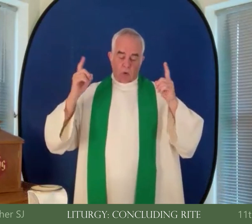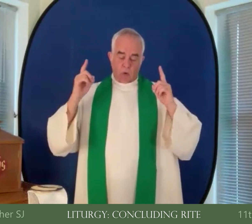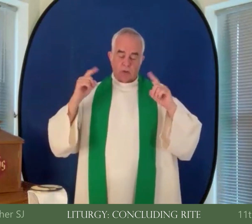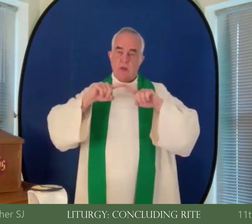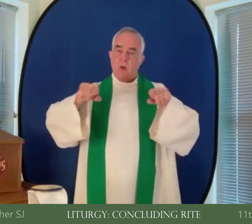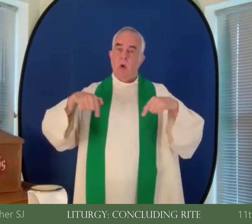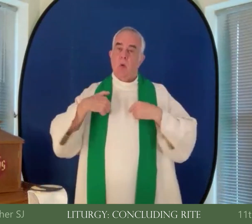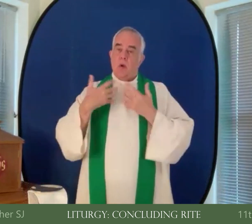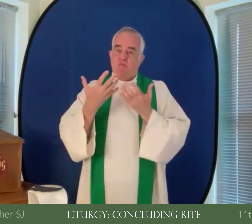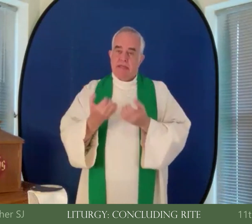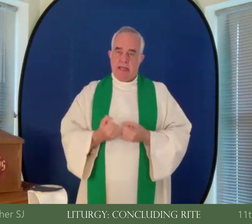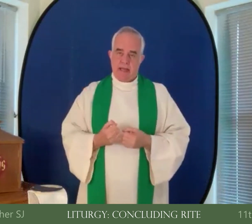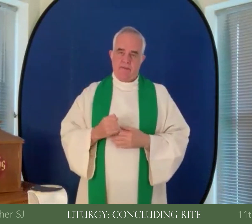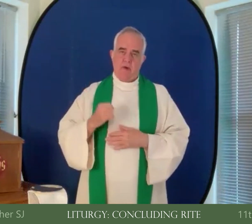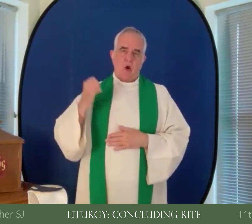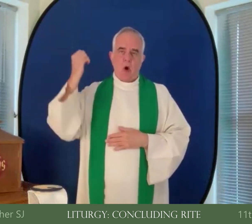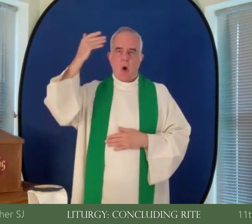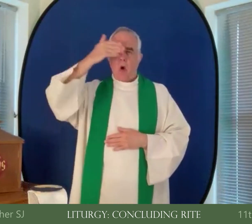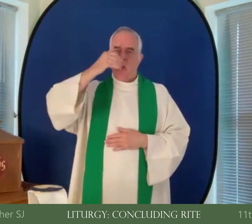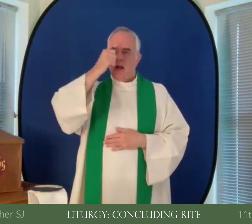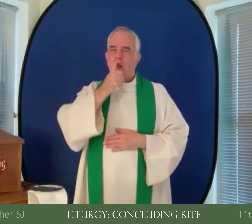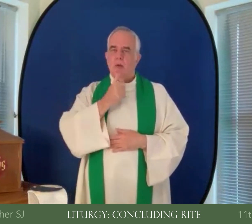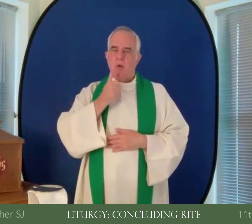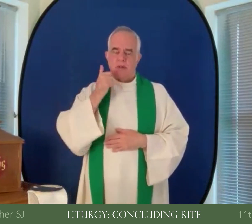Lord, we receive Holy Communion,